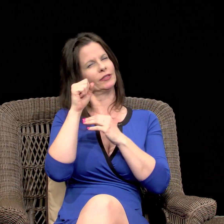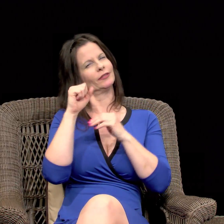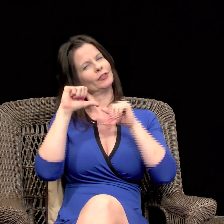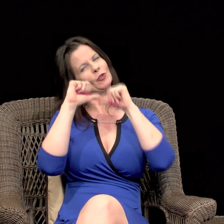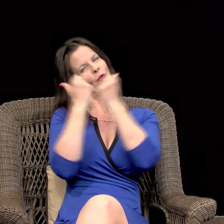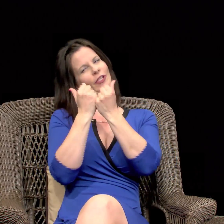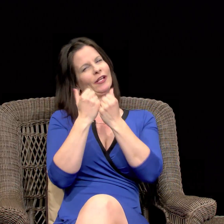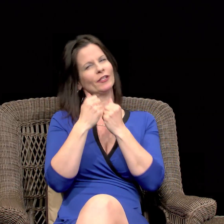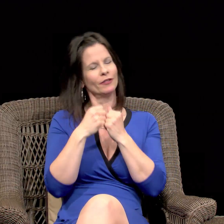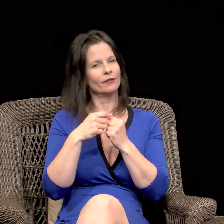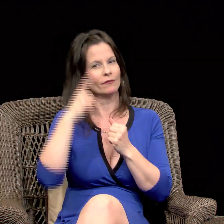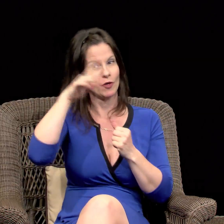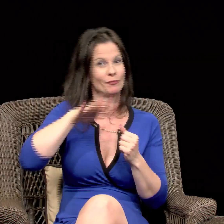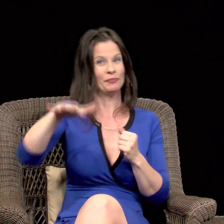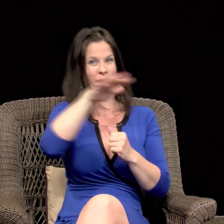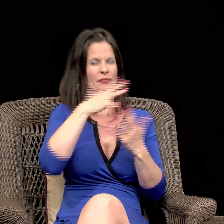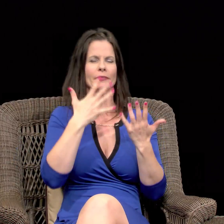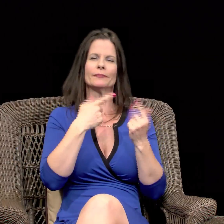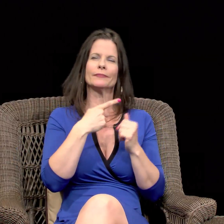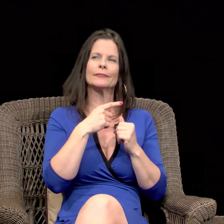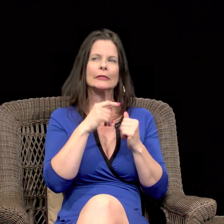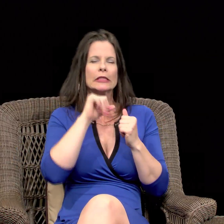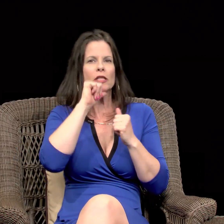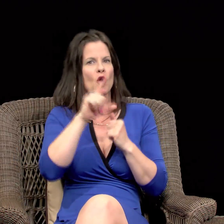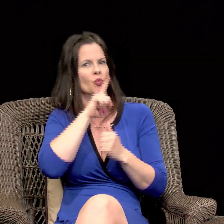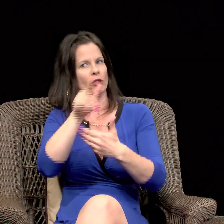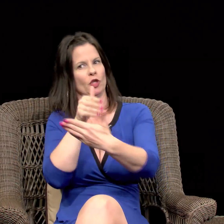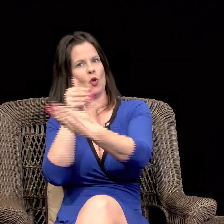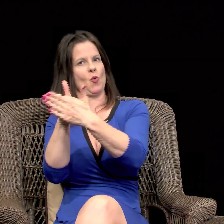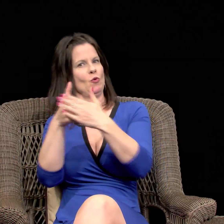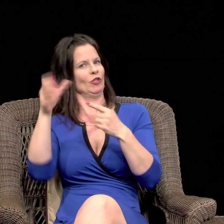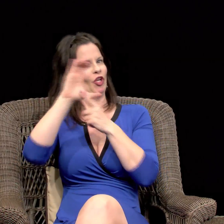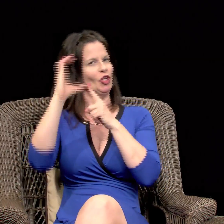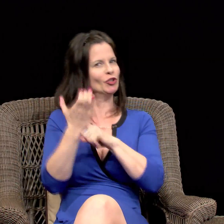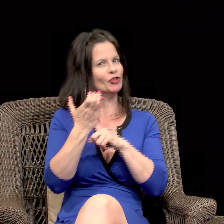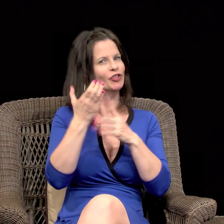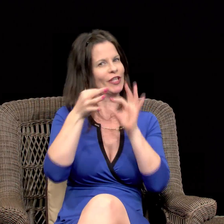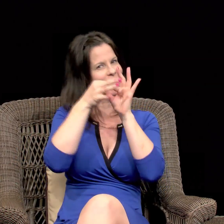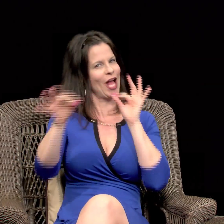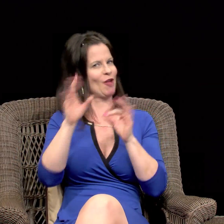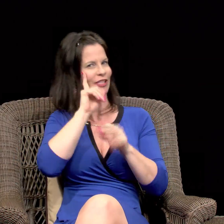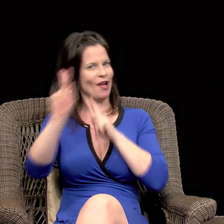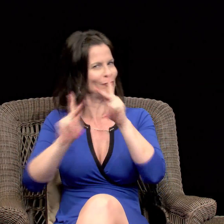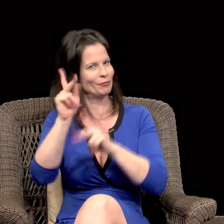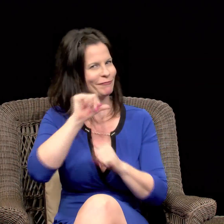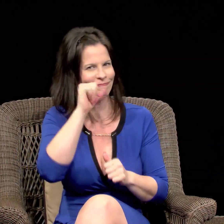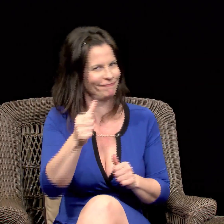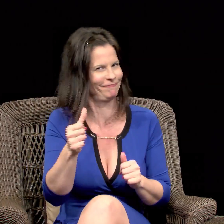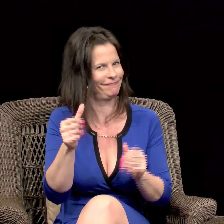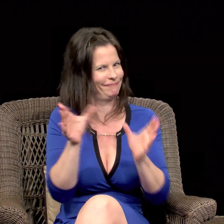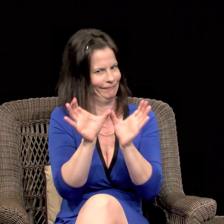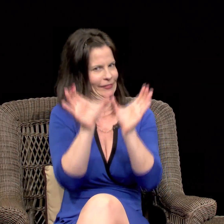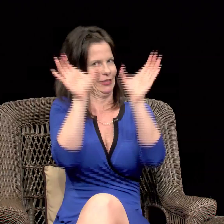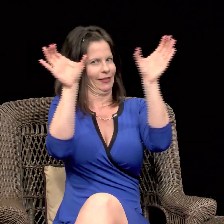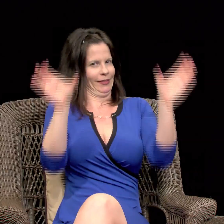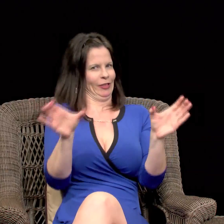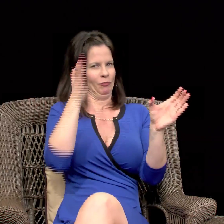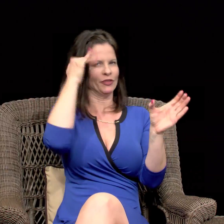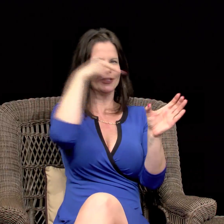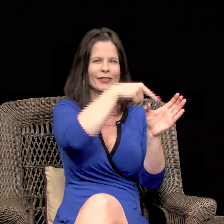to learn about sign language with the Hearing Loss Association she is in. Understand, hearing loss people are not as